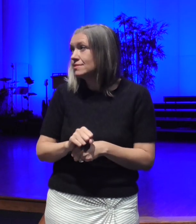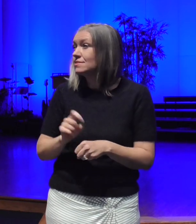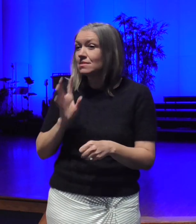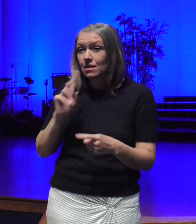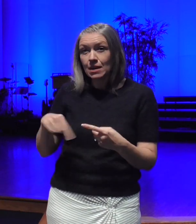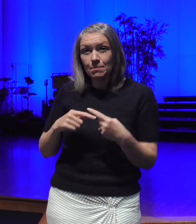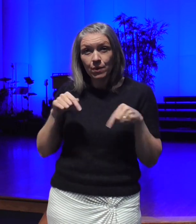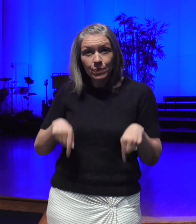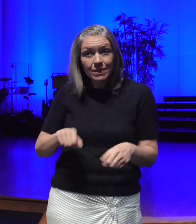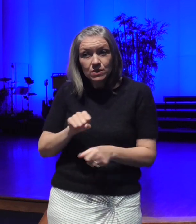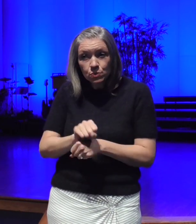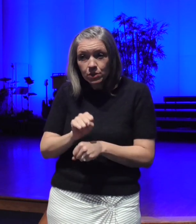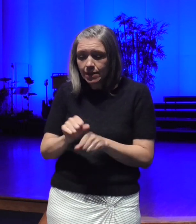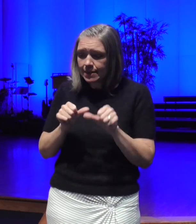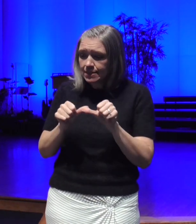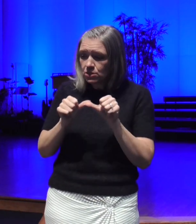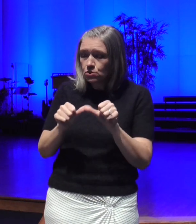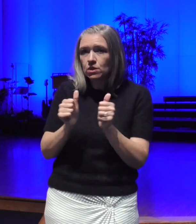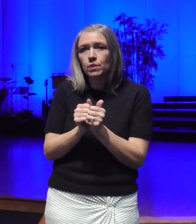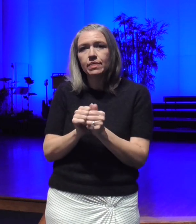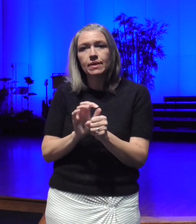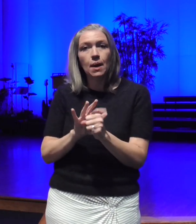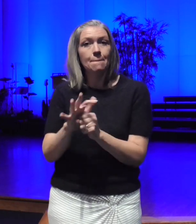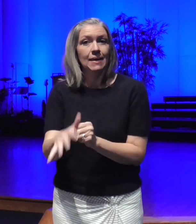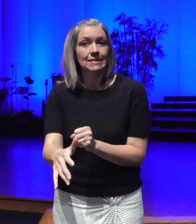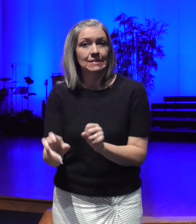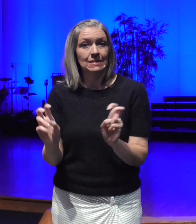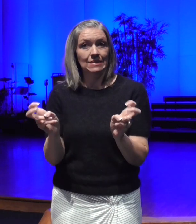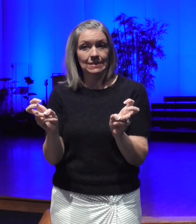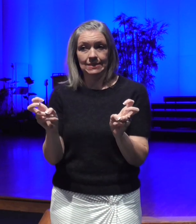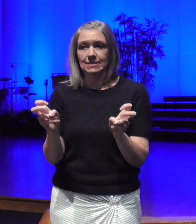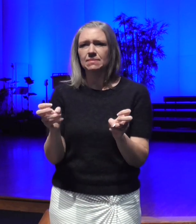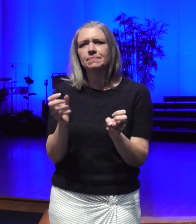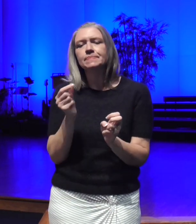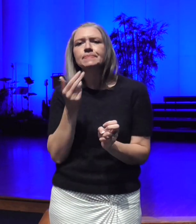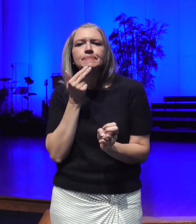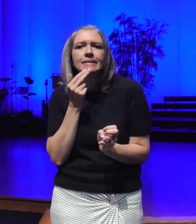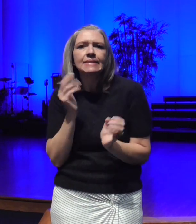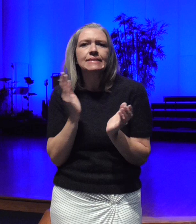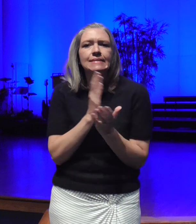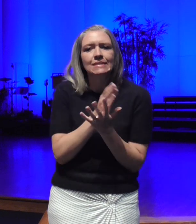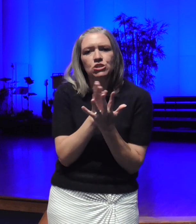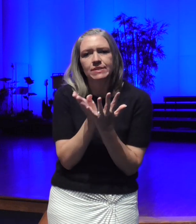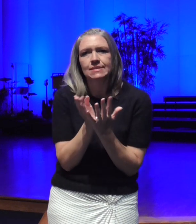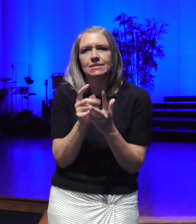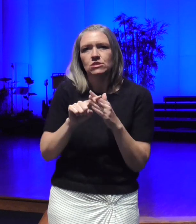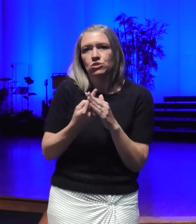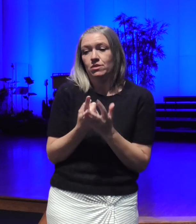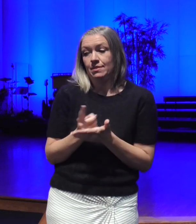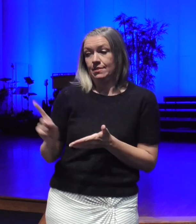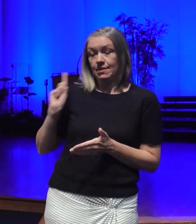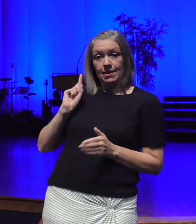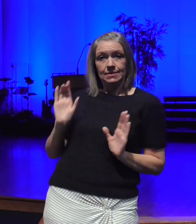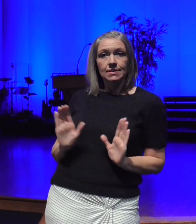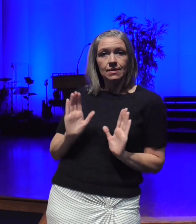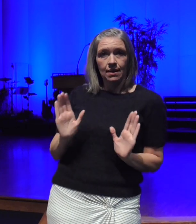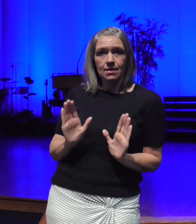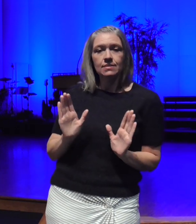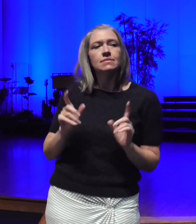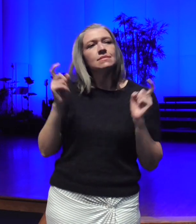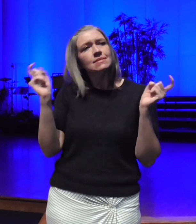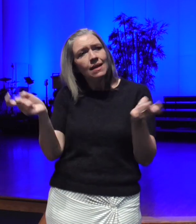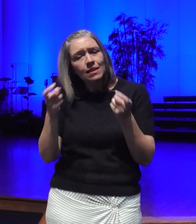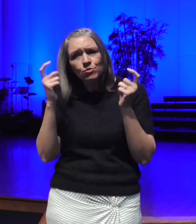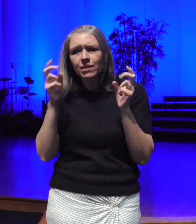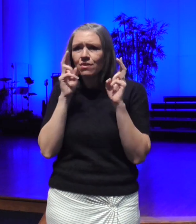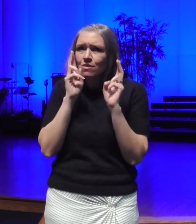we are continuing with an abundance series, a little mini series, if you will, that we started last Sunday,